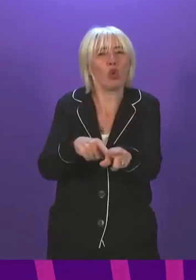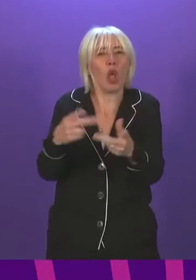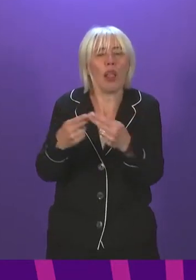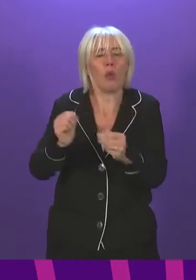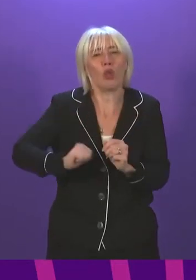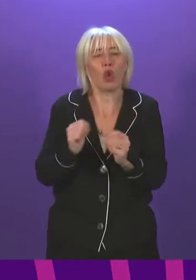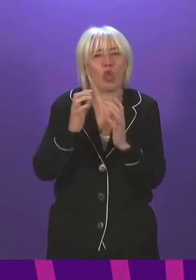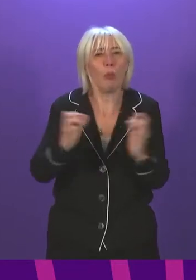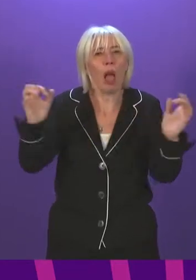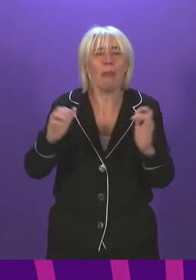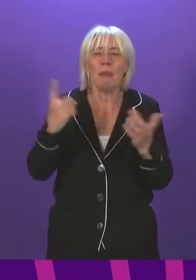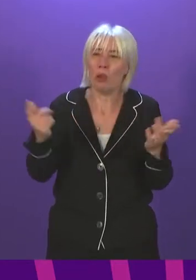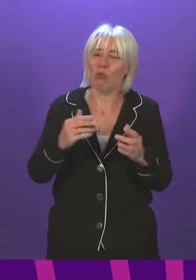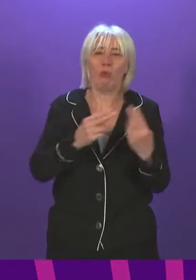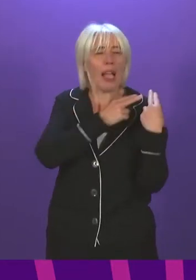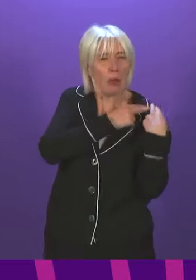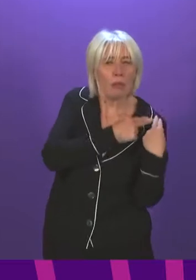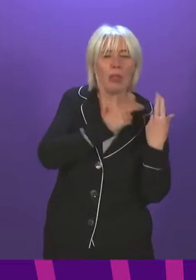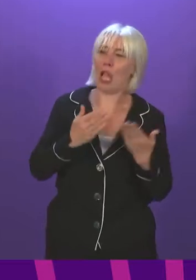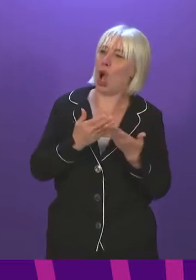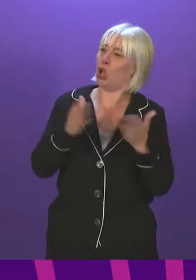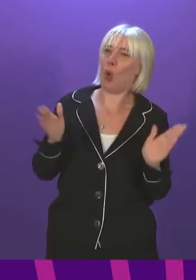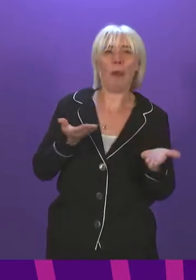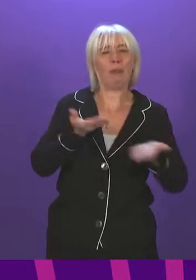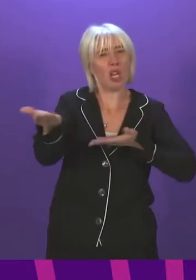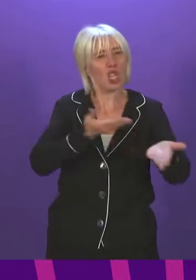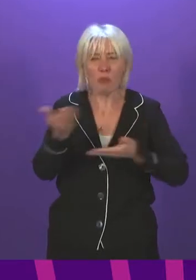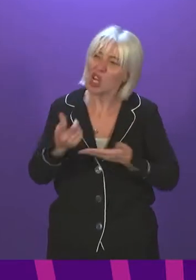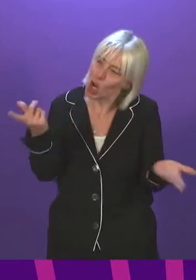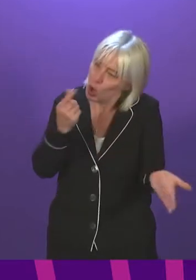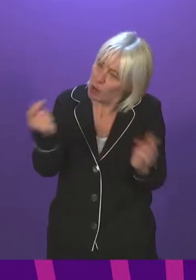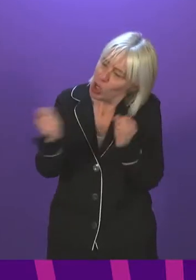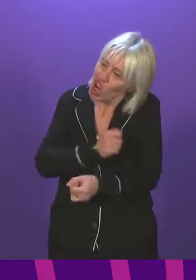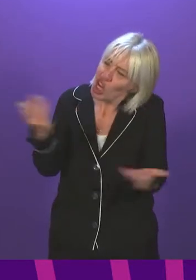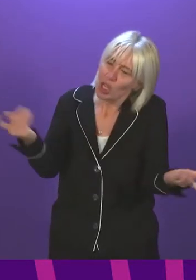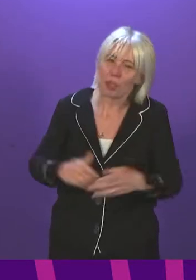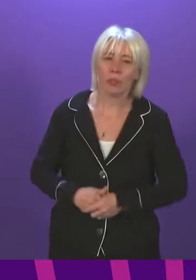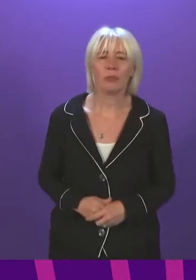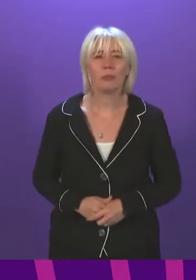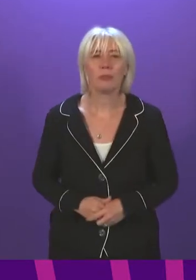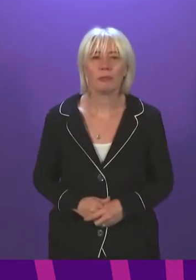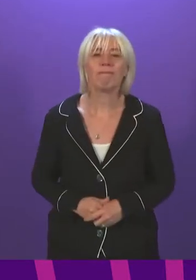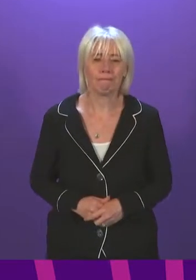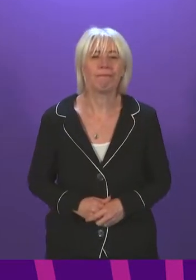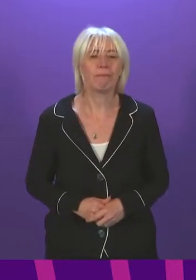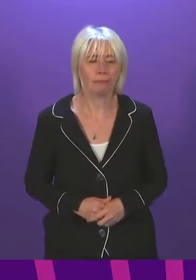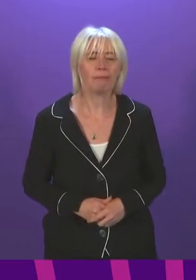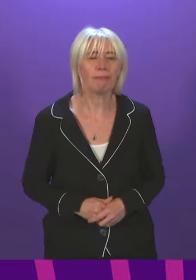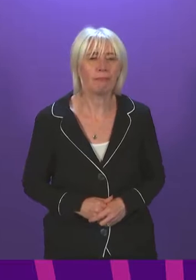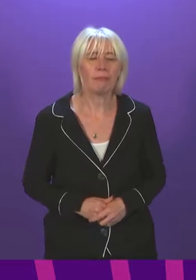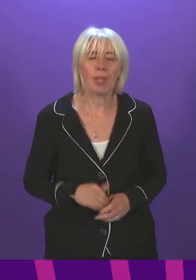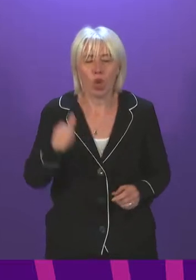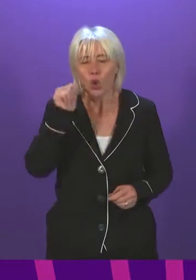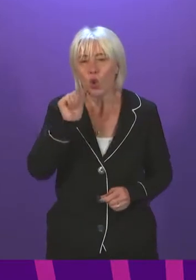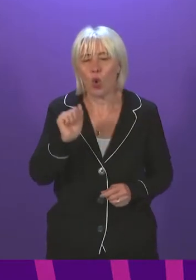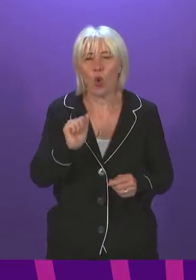key principles of accountability and open participation? Claire Baker. Thank you. The member will know that members